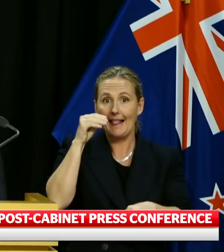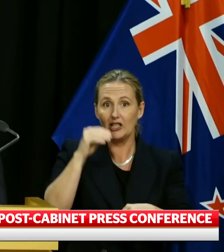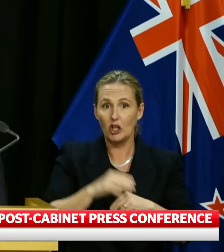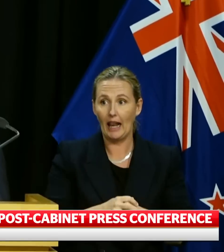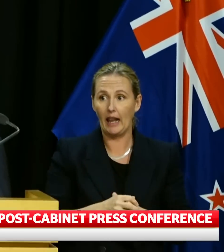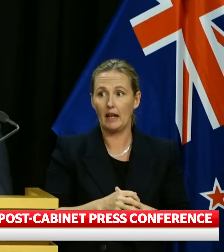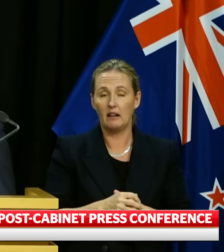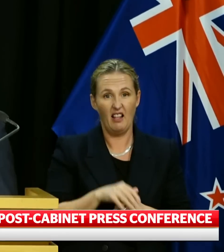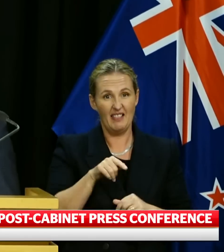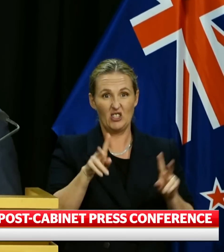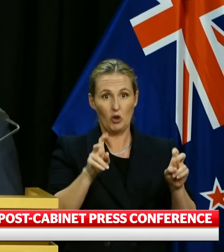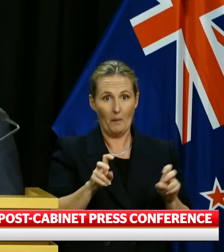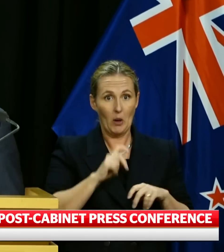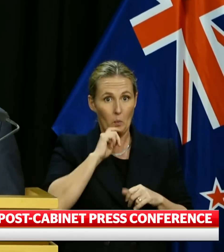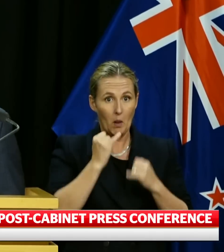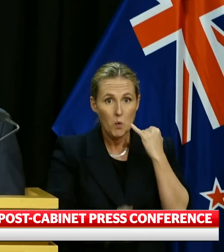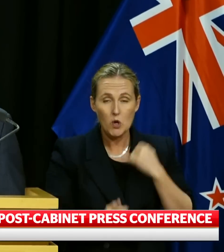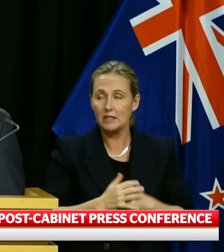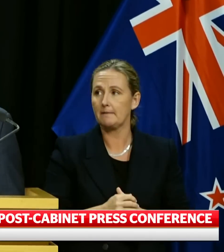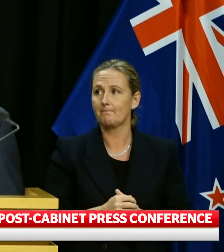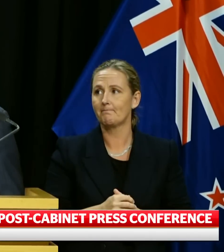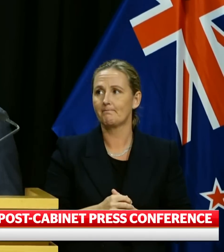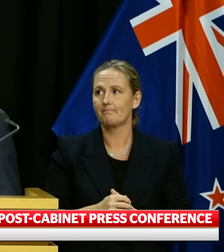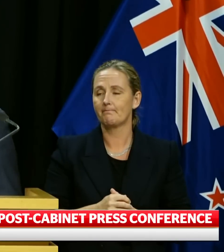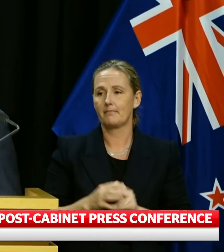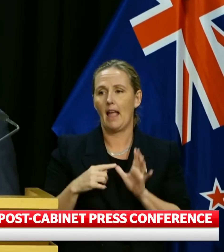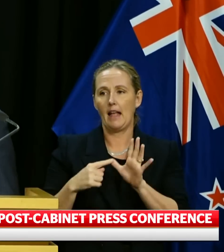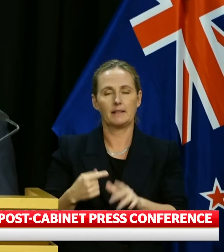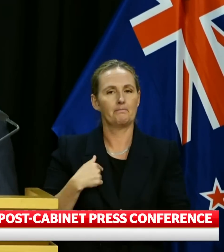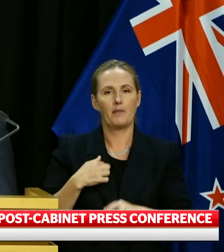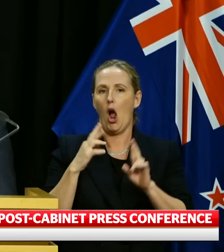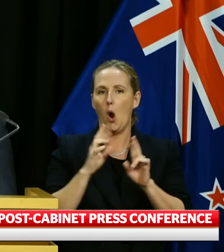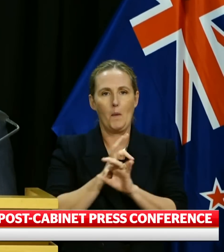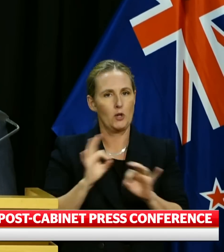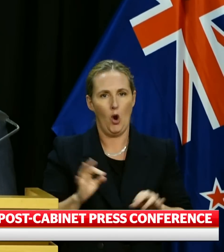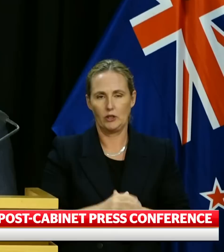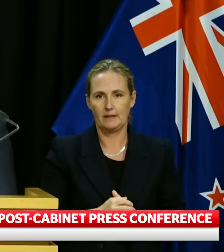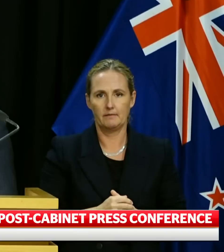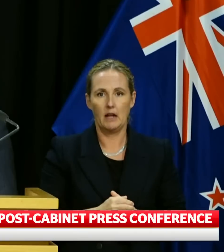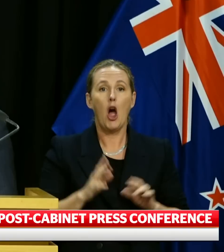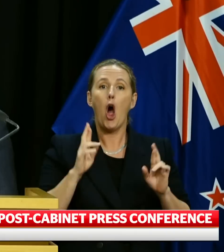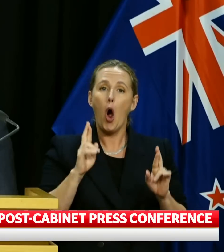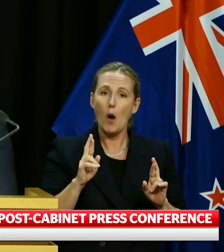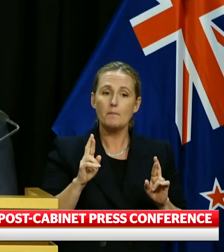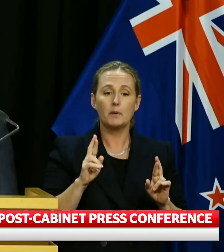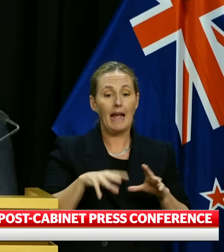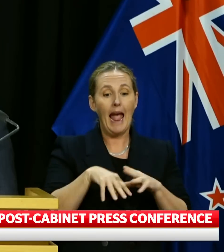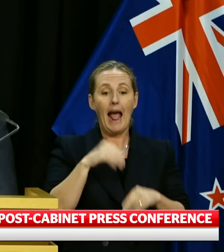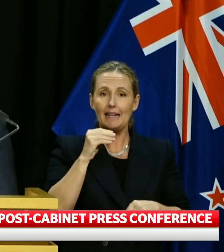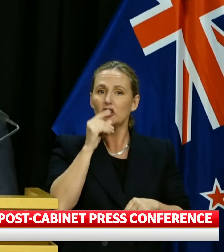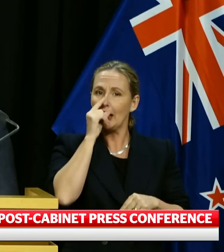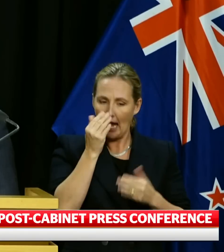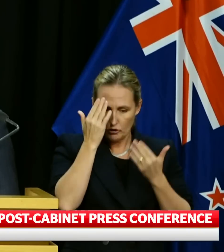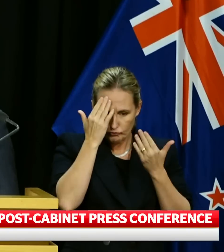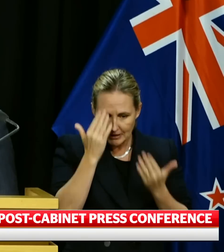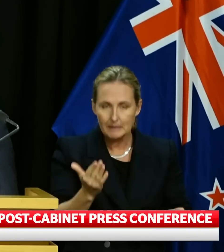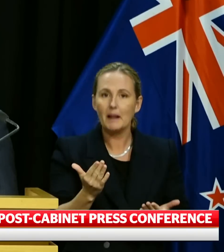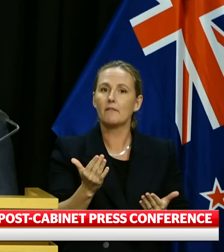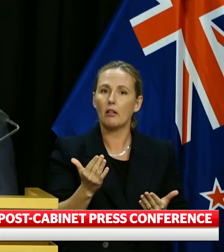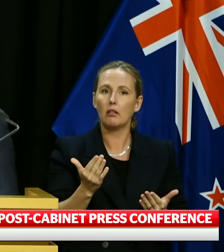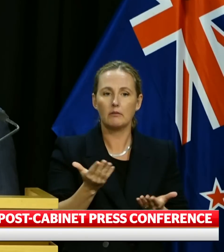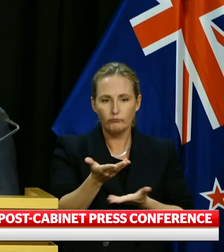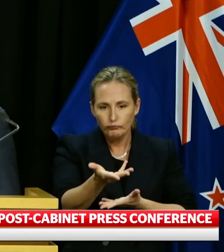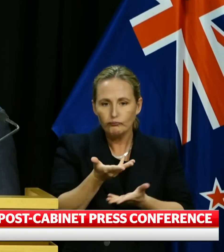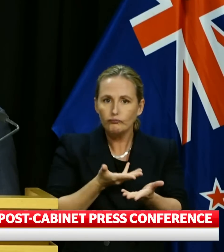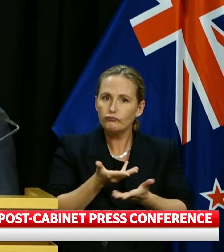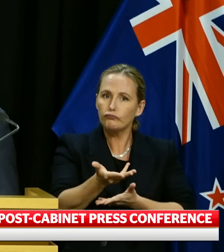hope not. I certainly hope, as I've indicated before, that we can continue to conduct our elections in a respectful way, that